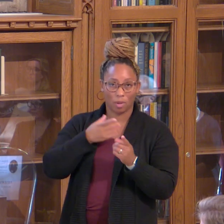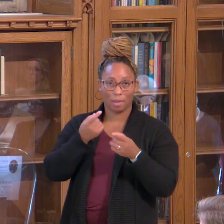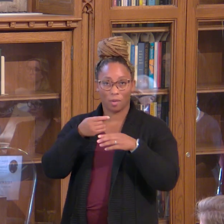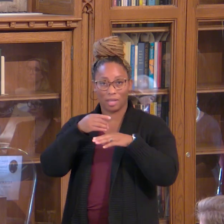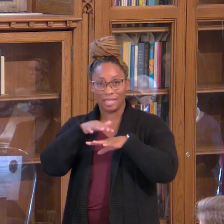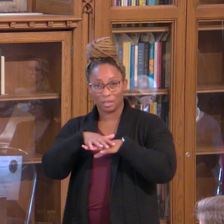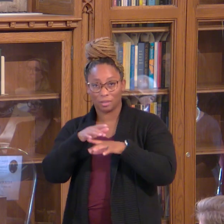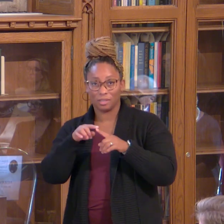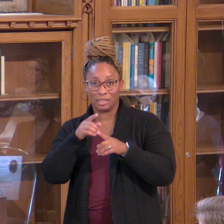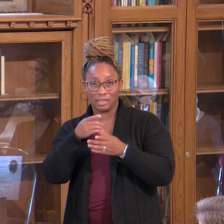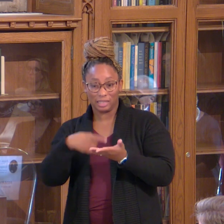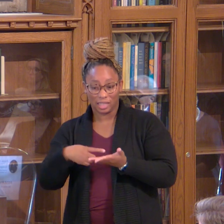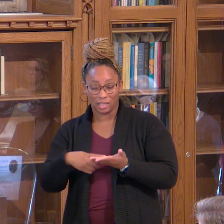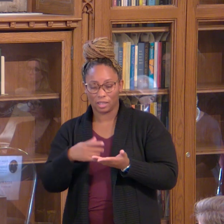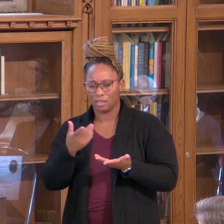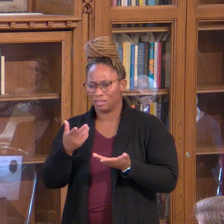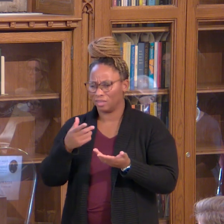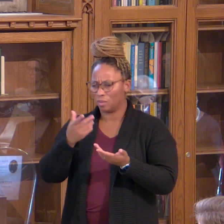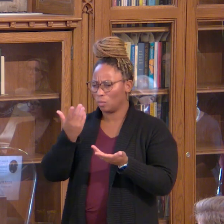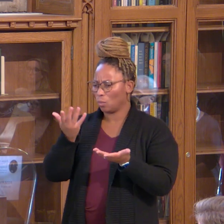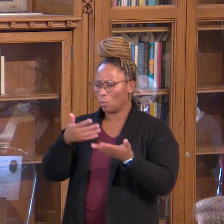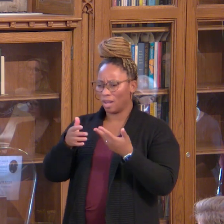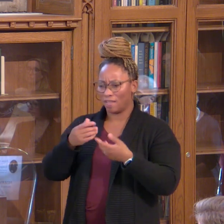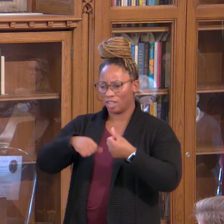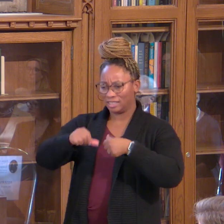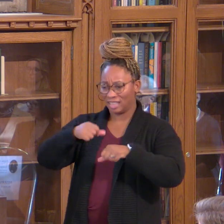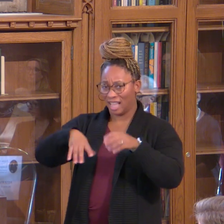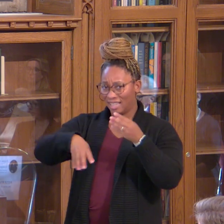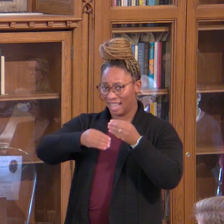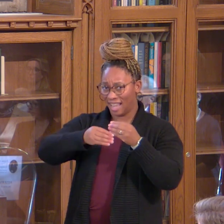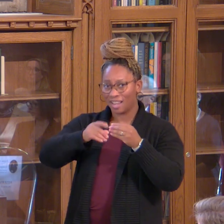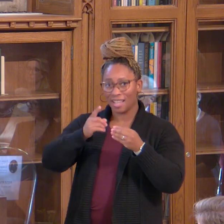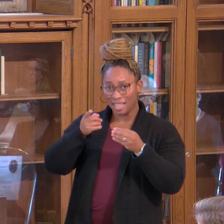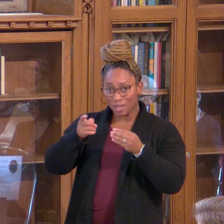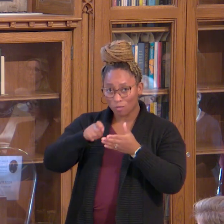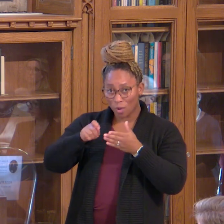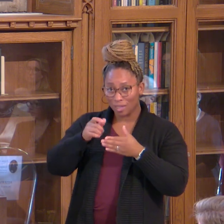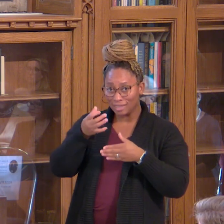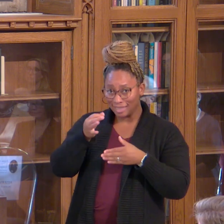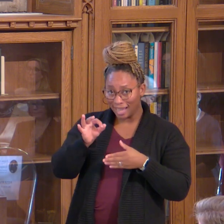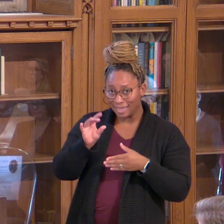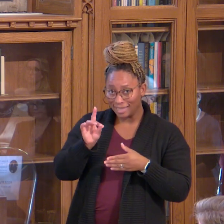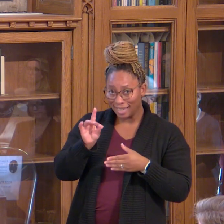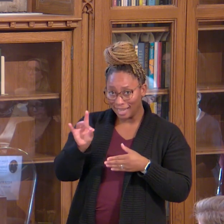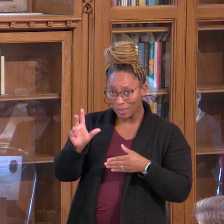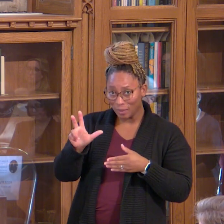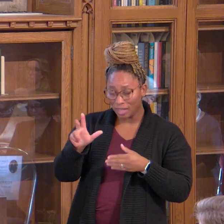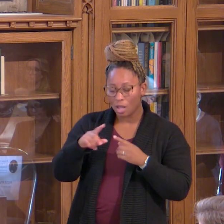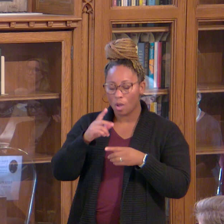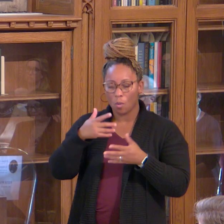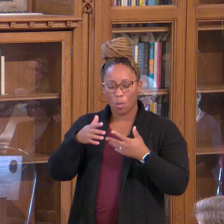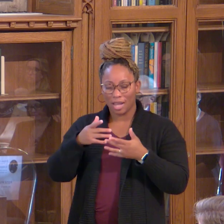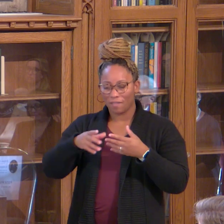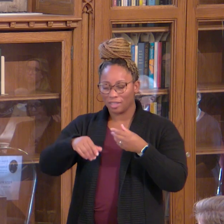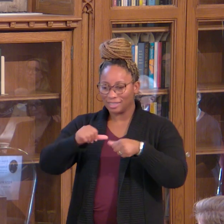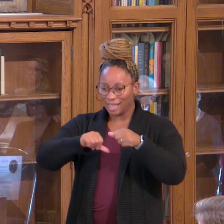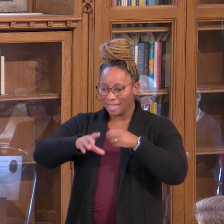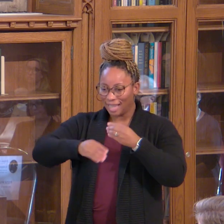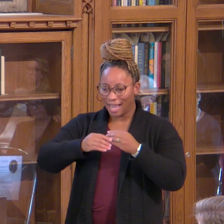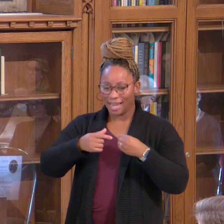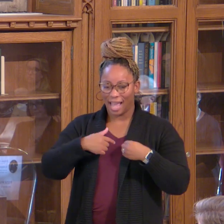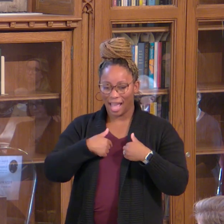whatever science has added this is in 1883 whatever science has added I have